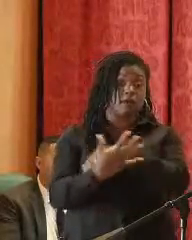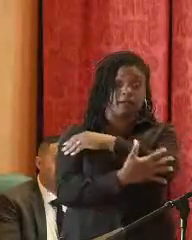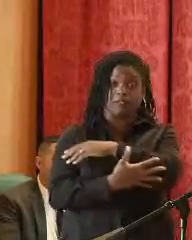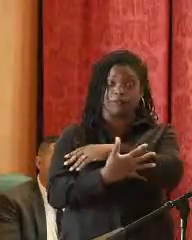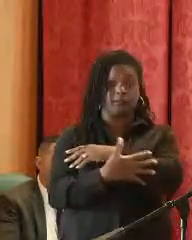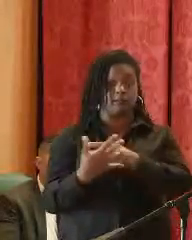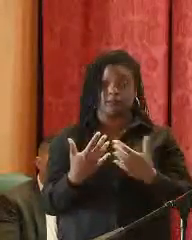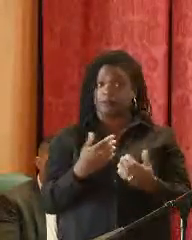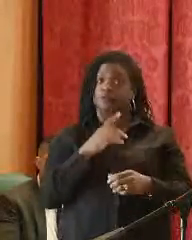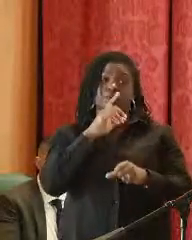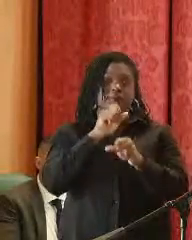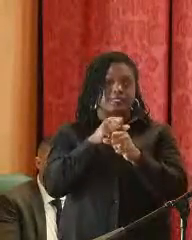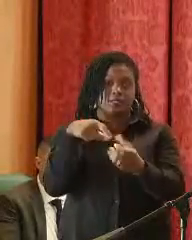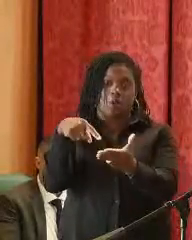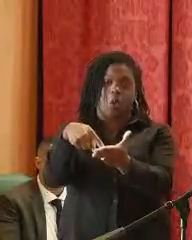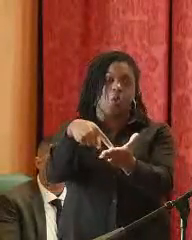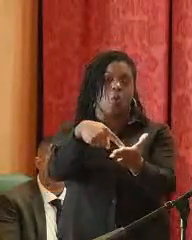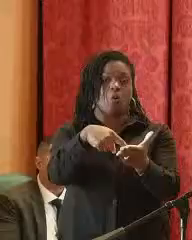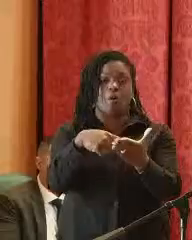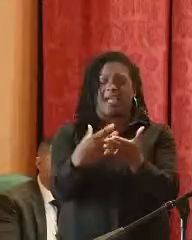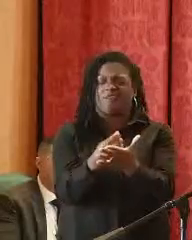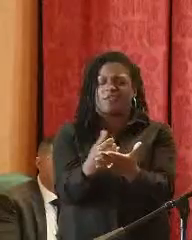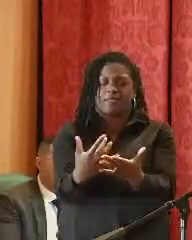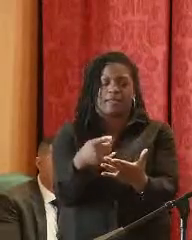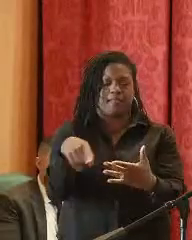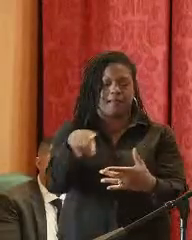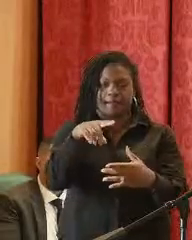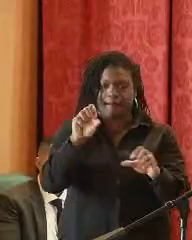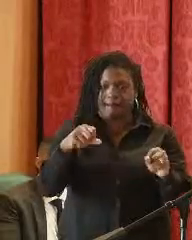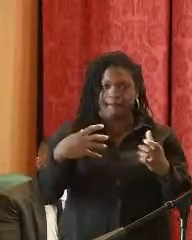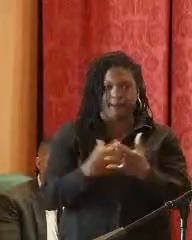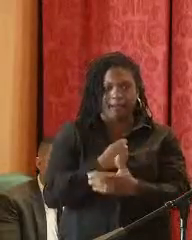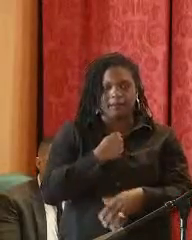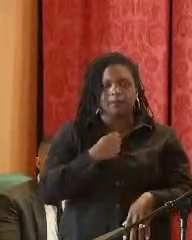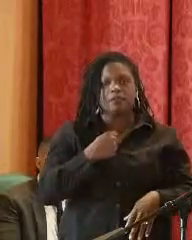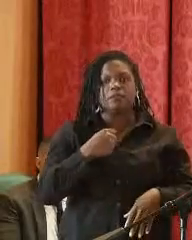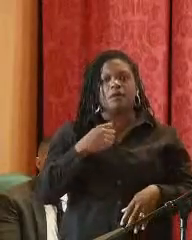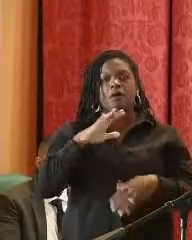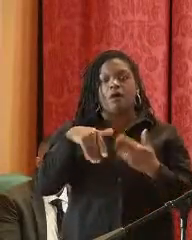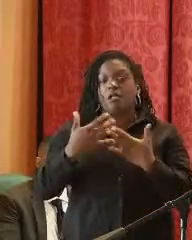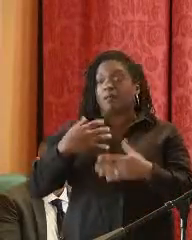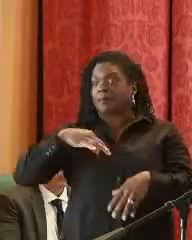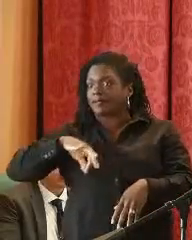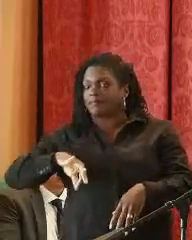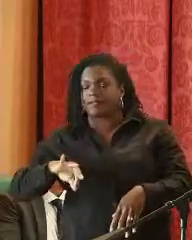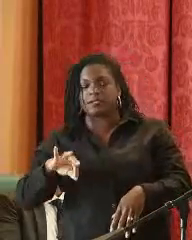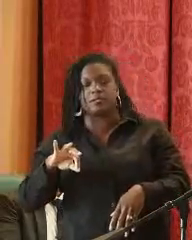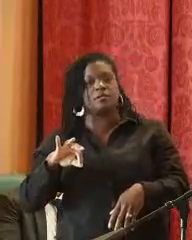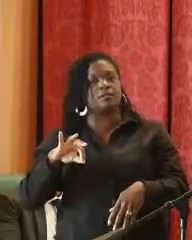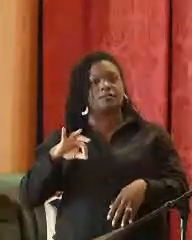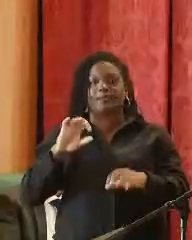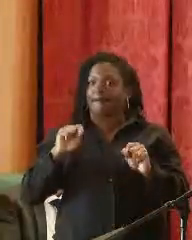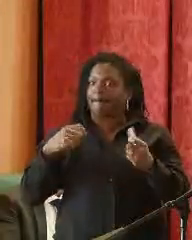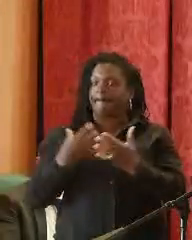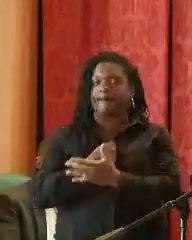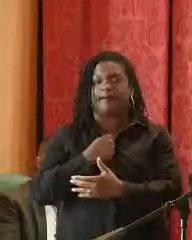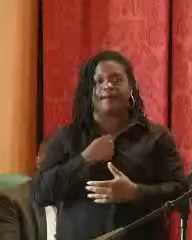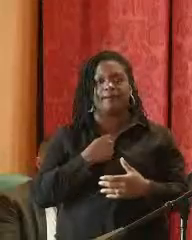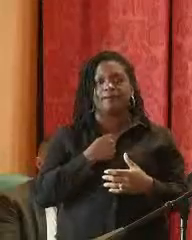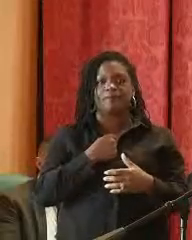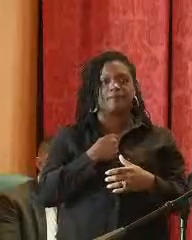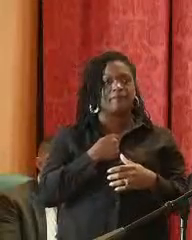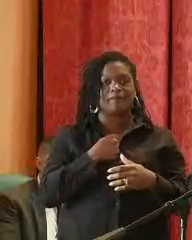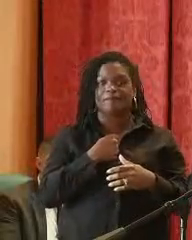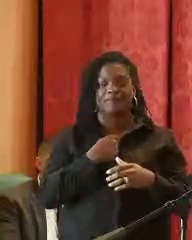deserve everything that they get, all the benefits they get. And the problem is we can't find all of those that